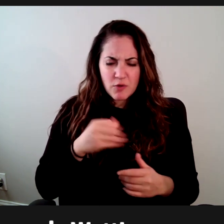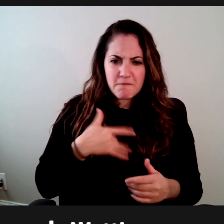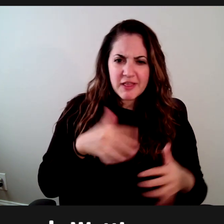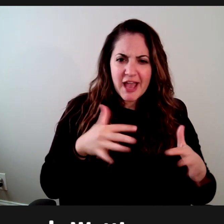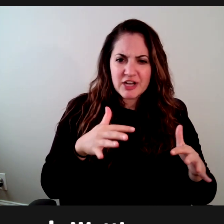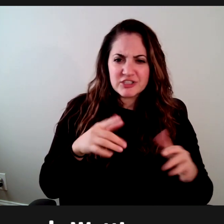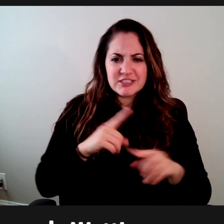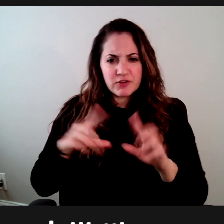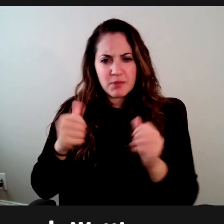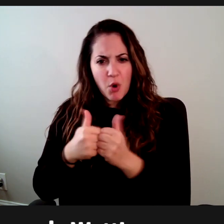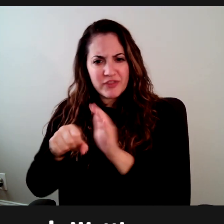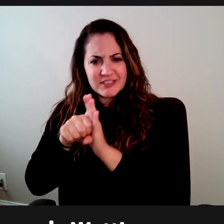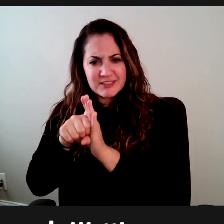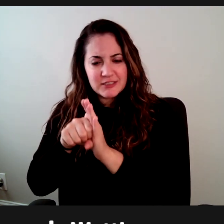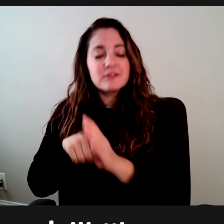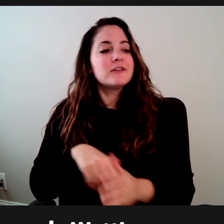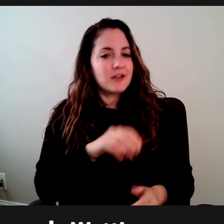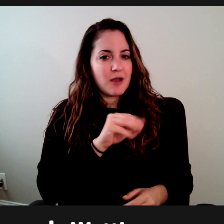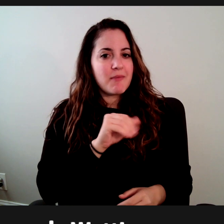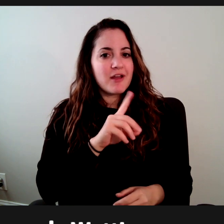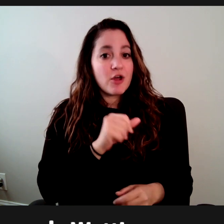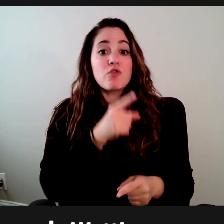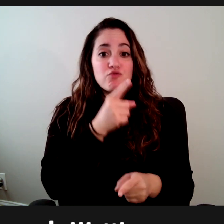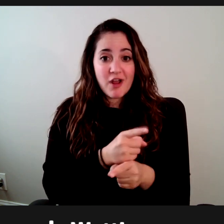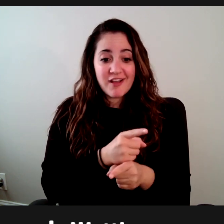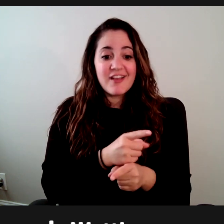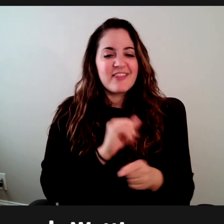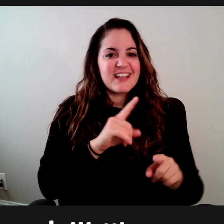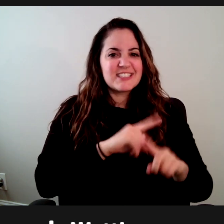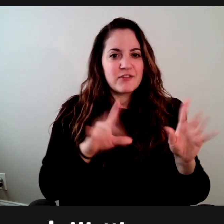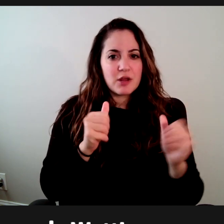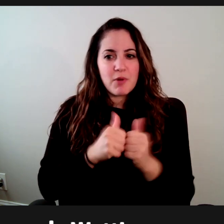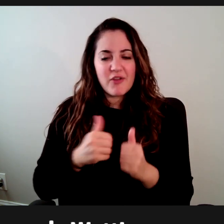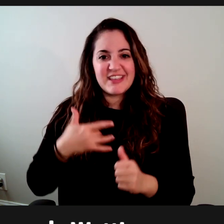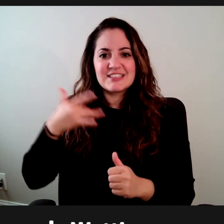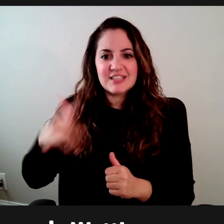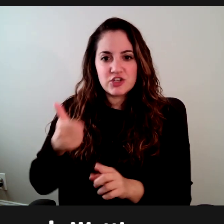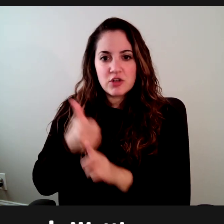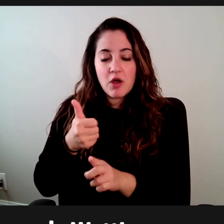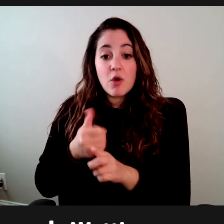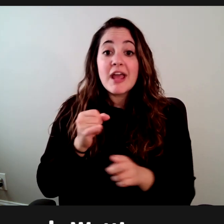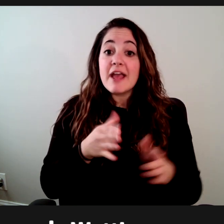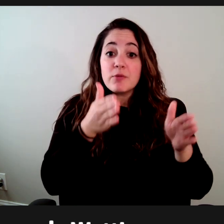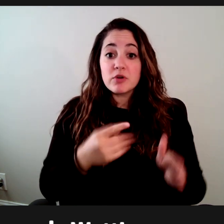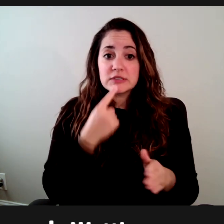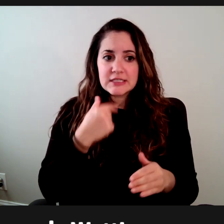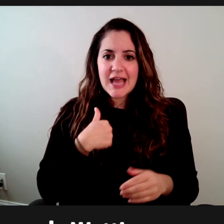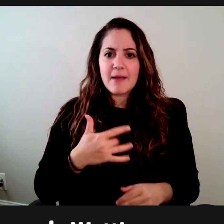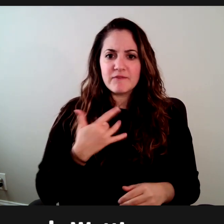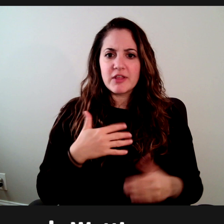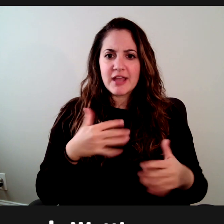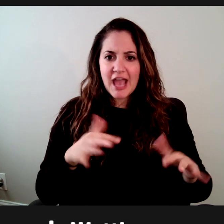is different than the symptoms of anxiety? Than feeling the sensations of it. So if someone were to say, like, I'm